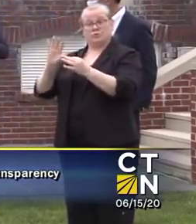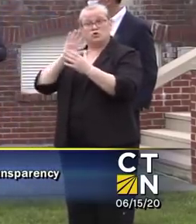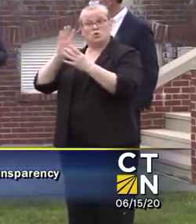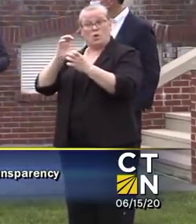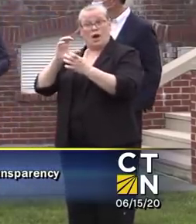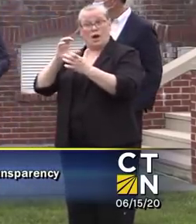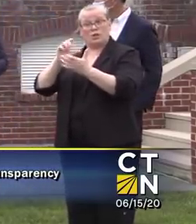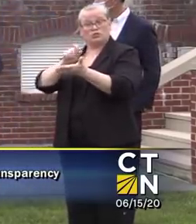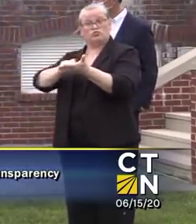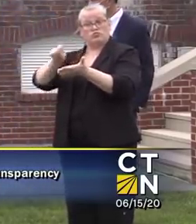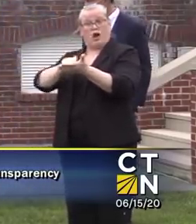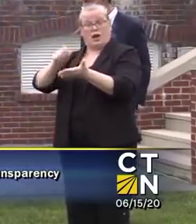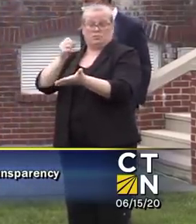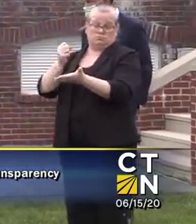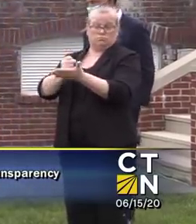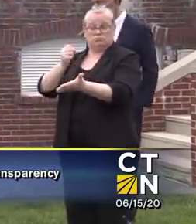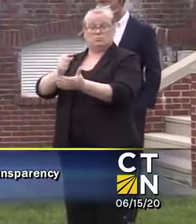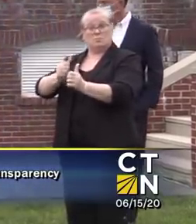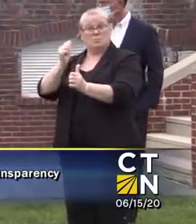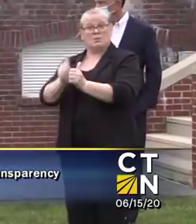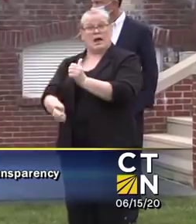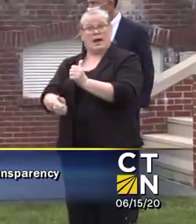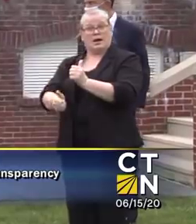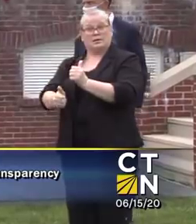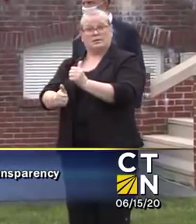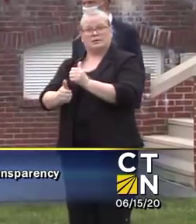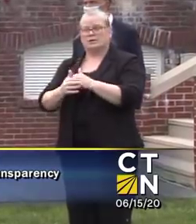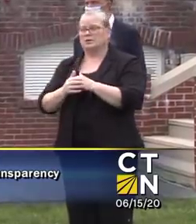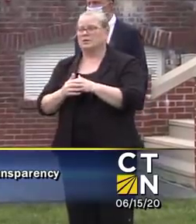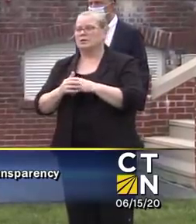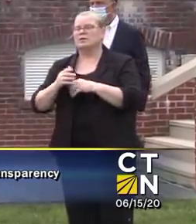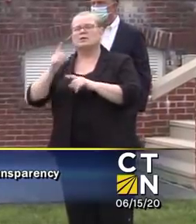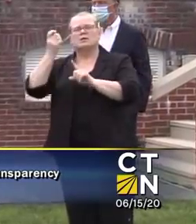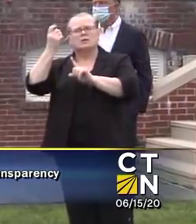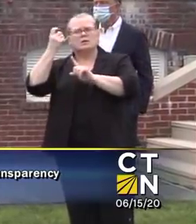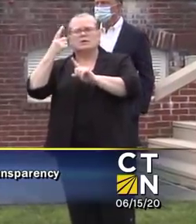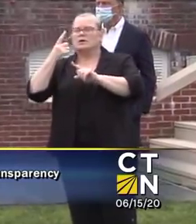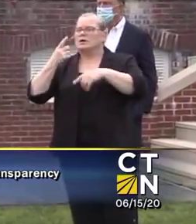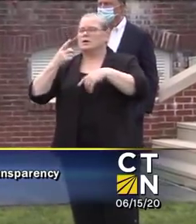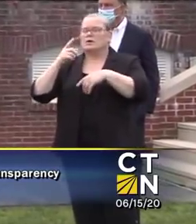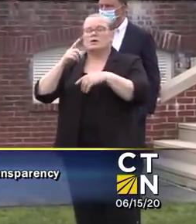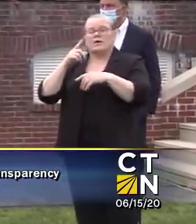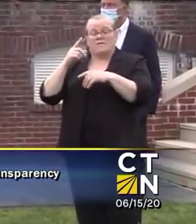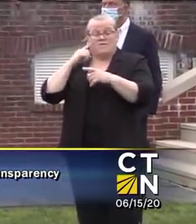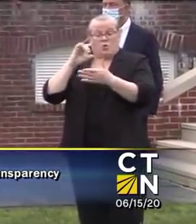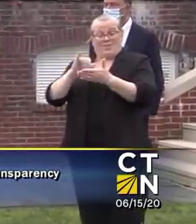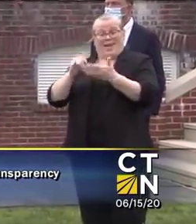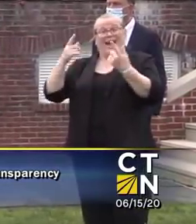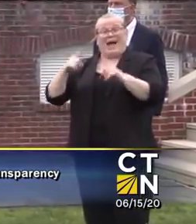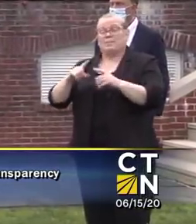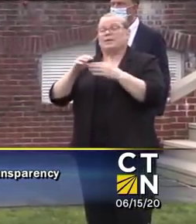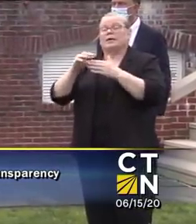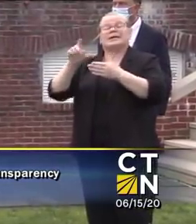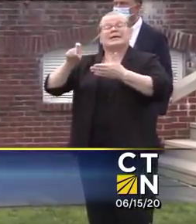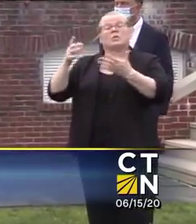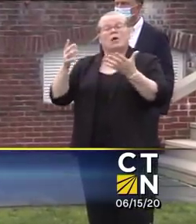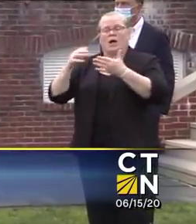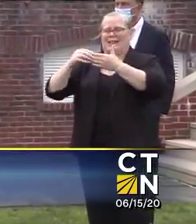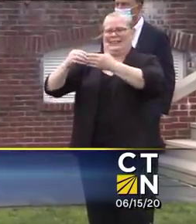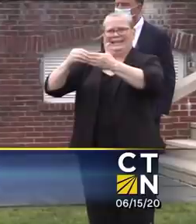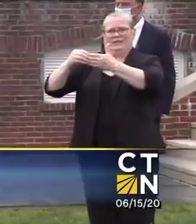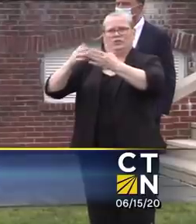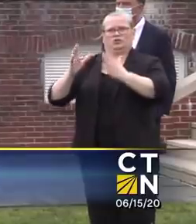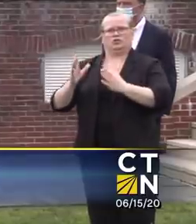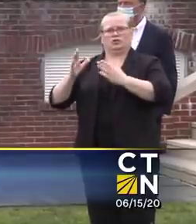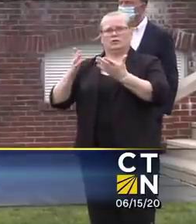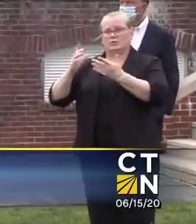just echo on the statements? The only thing that's needed for this stuff to happen is leadership. And with the governor leading the charge like this, I would be remiss if my colleagues in